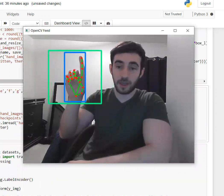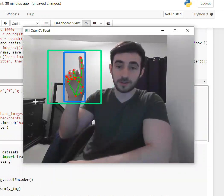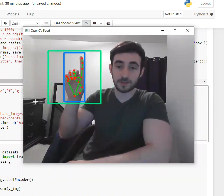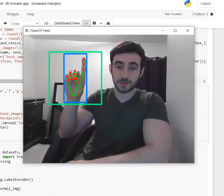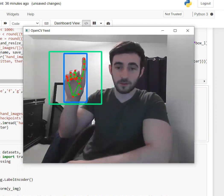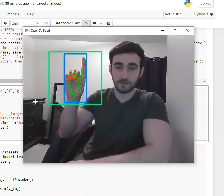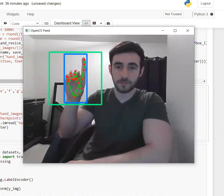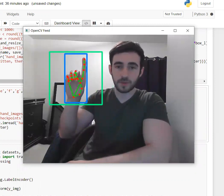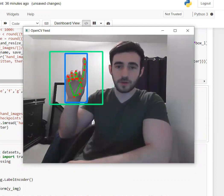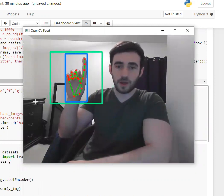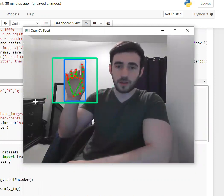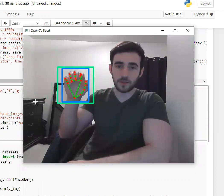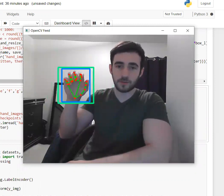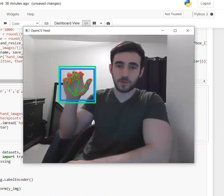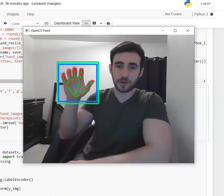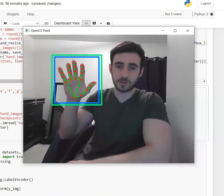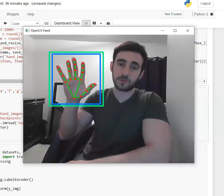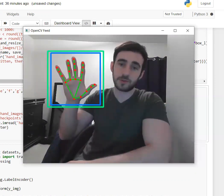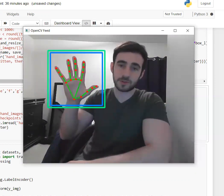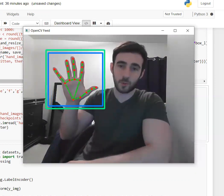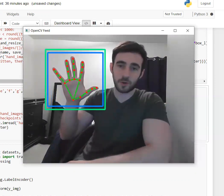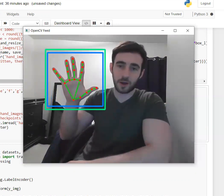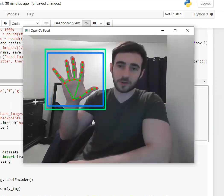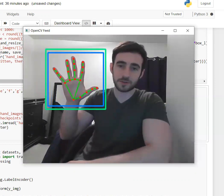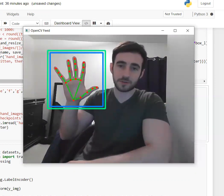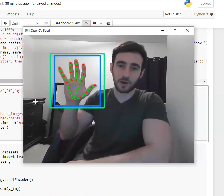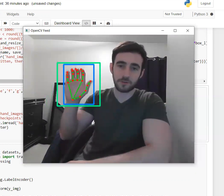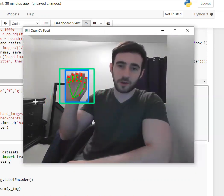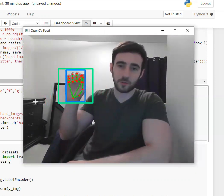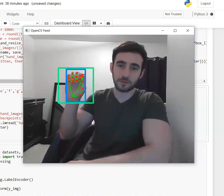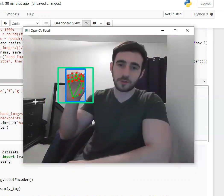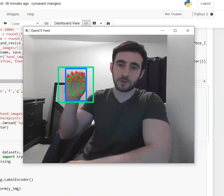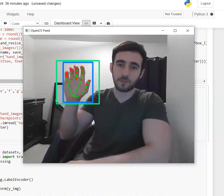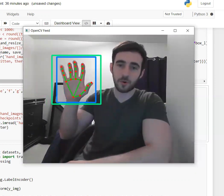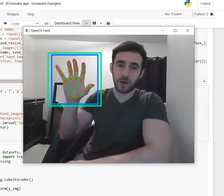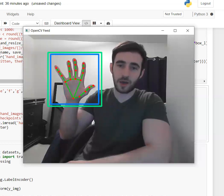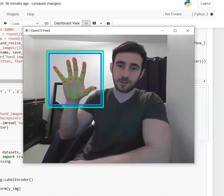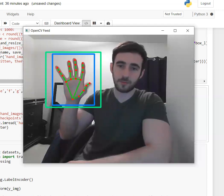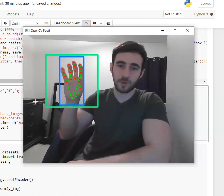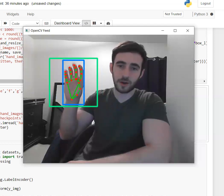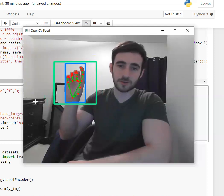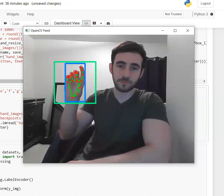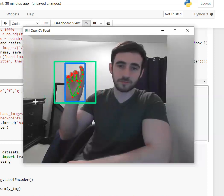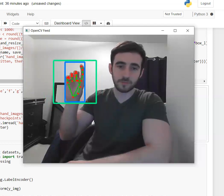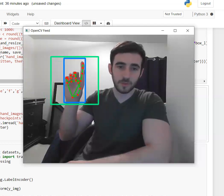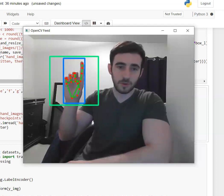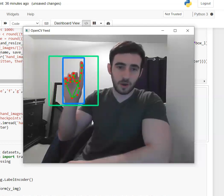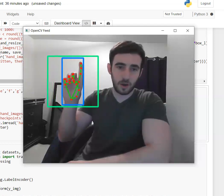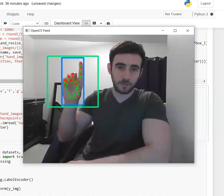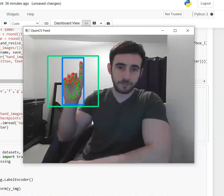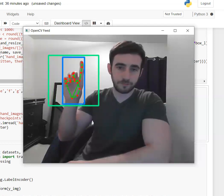of the hand itself. And then the green box is going to be a square box for that, with a little more padding than the blue box.